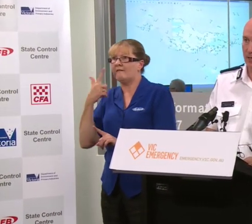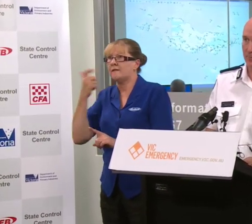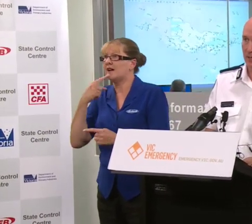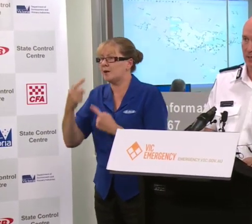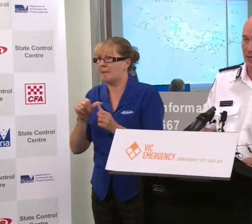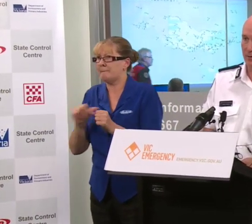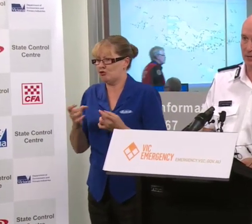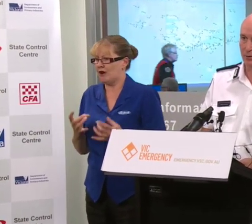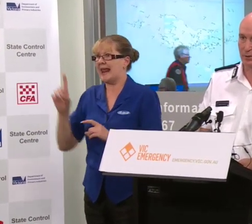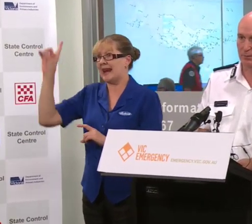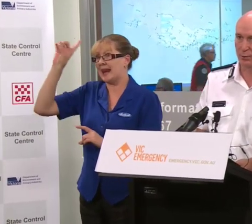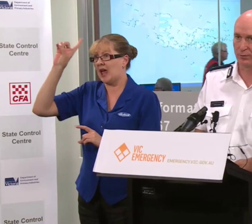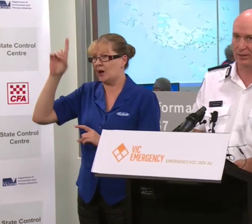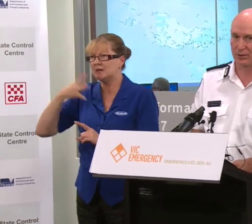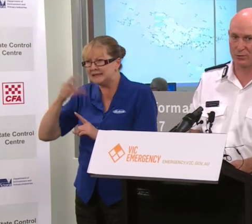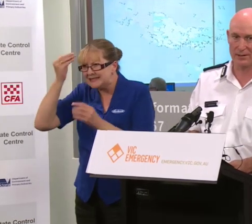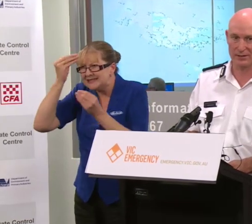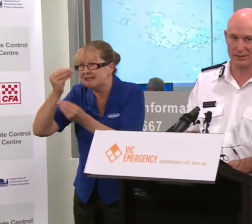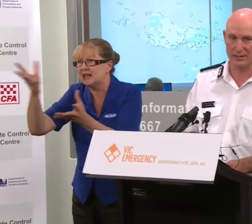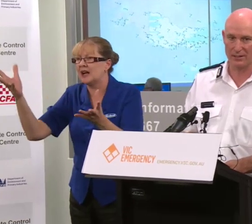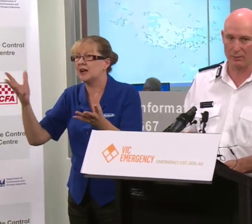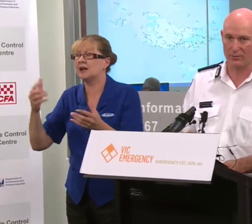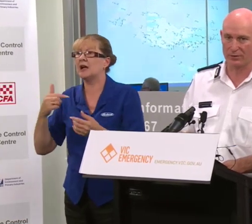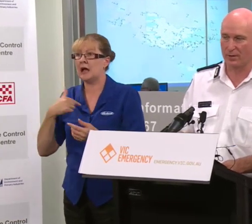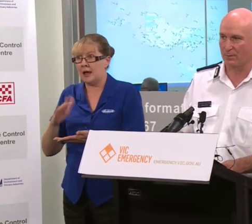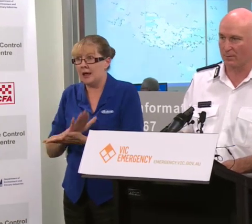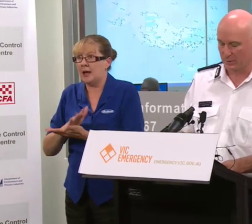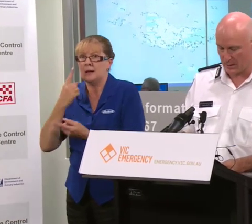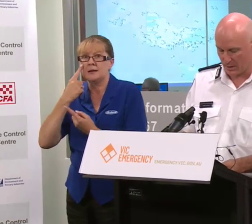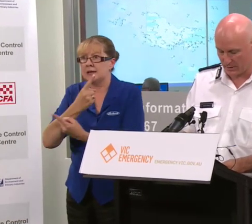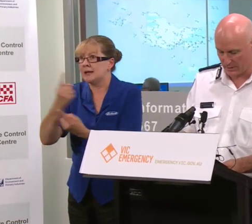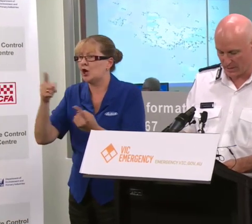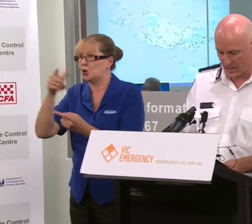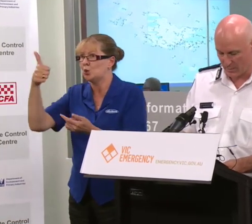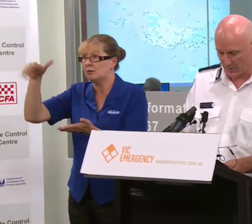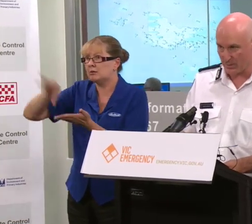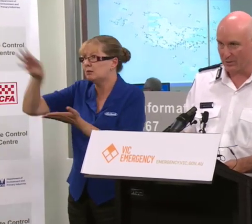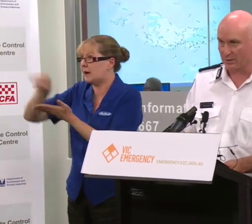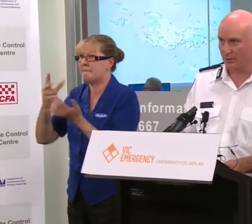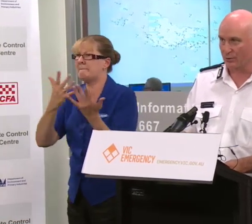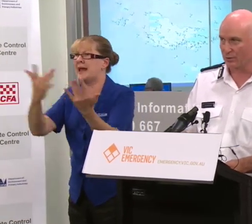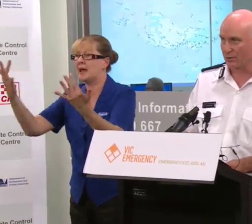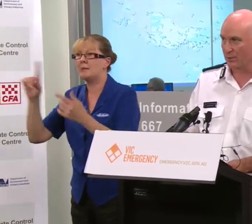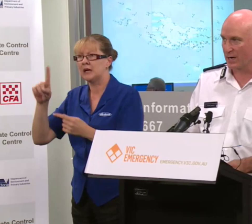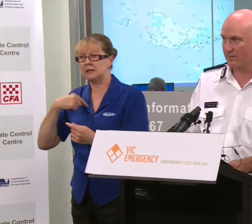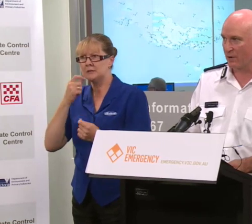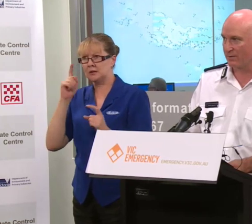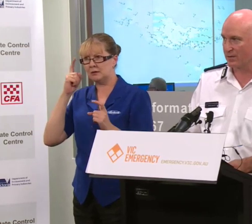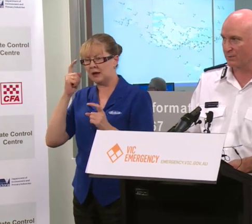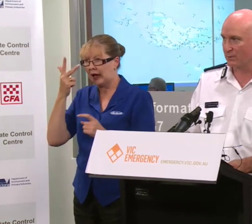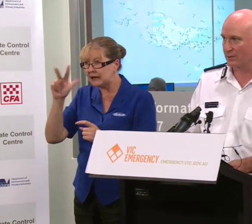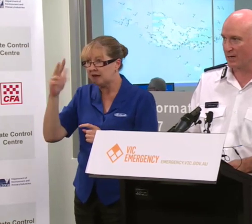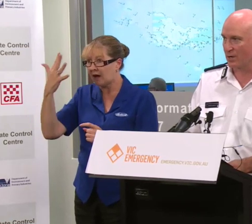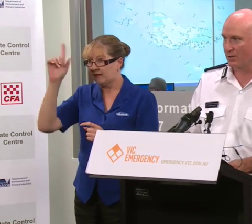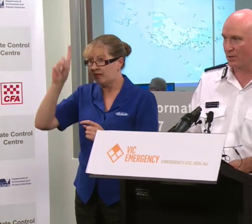it now. And I think that's a really important thing. It's great to see that we've got so many people downloaded it, but I suppose it's a little concerning when